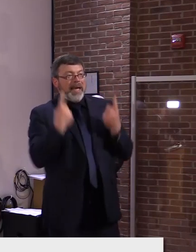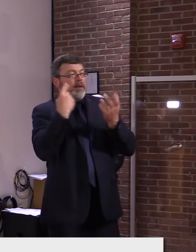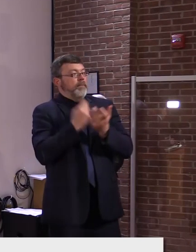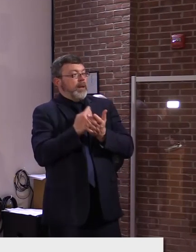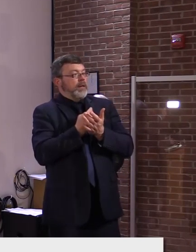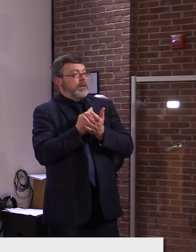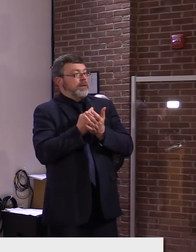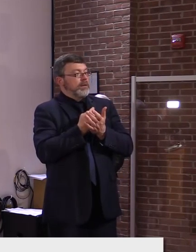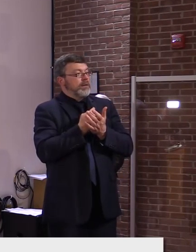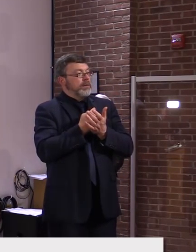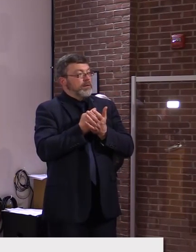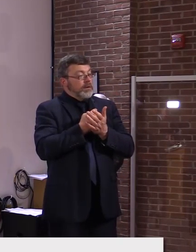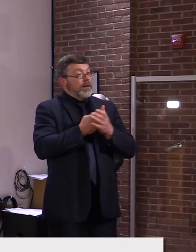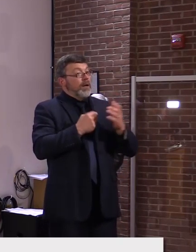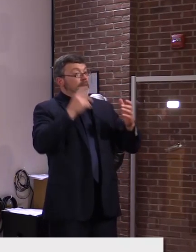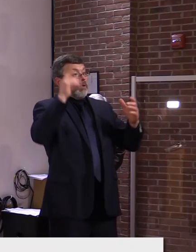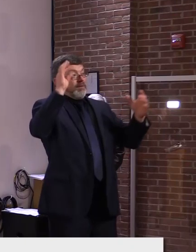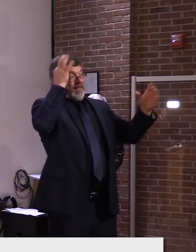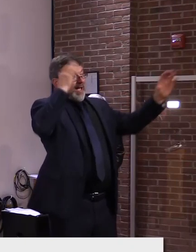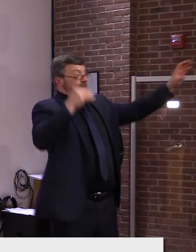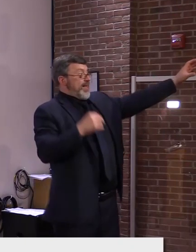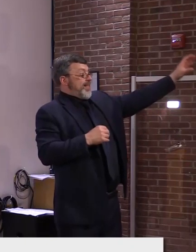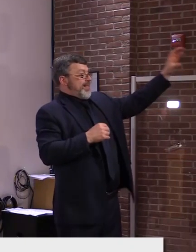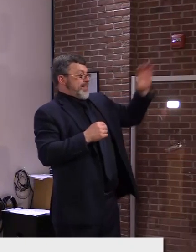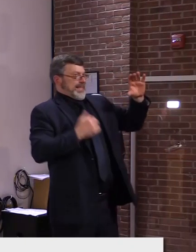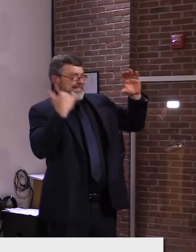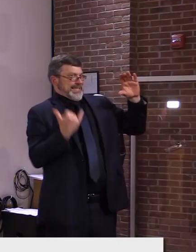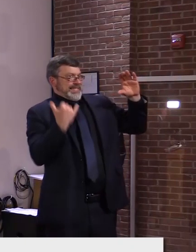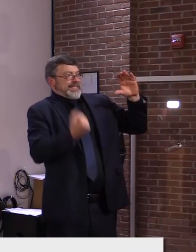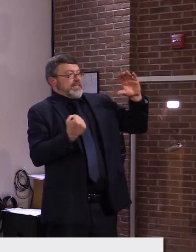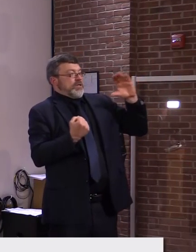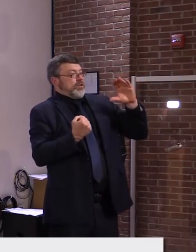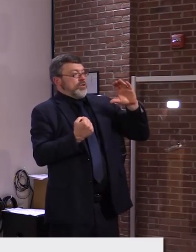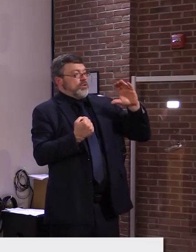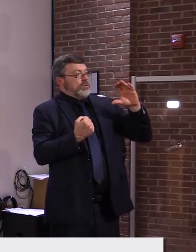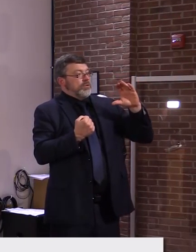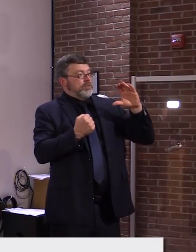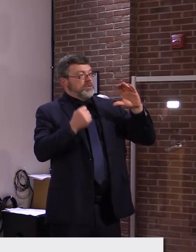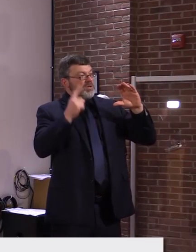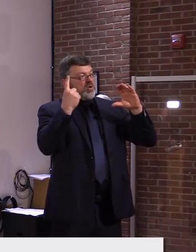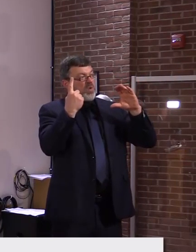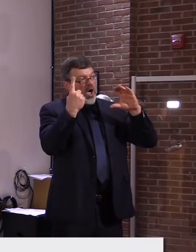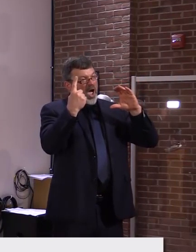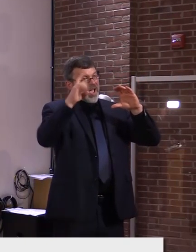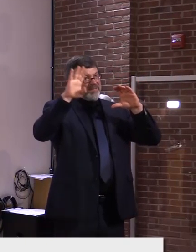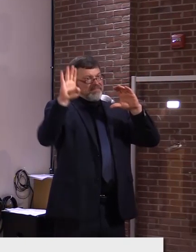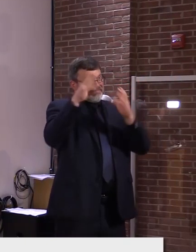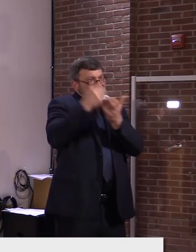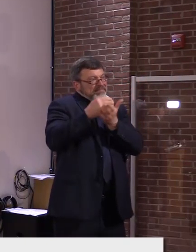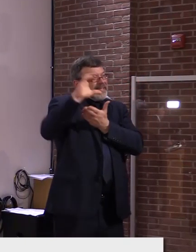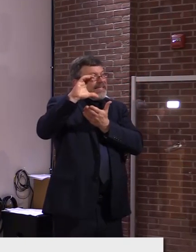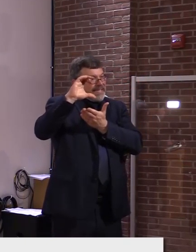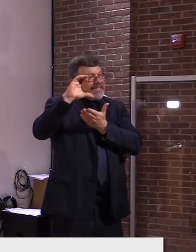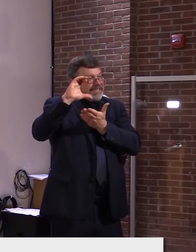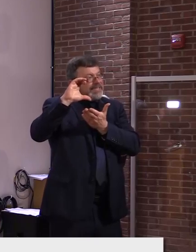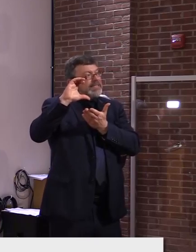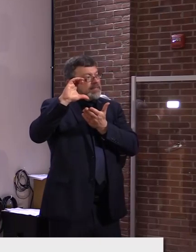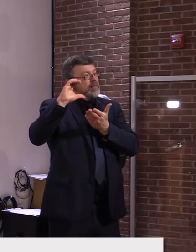little over $1 billion. And one of the buckets that I said I'd like to make sure that we reserve